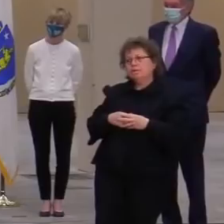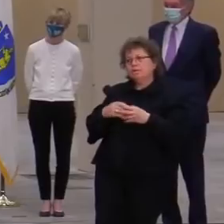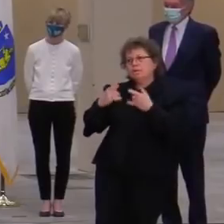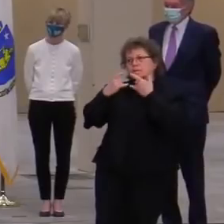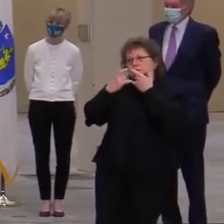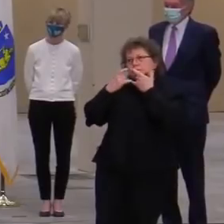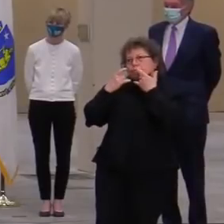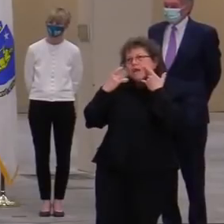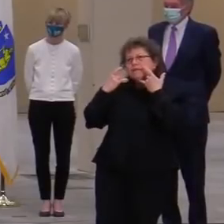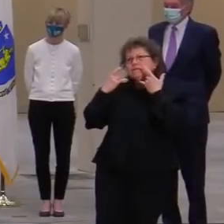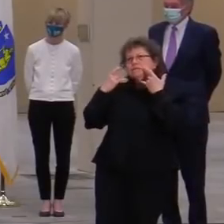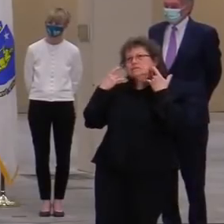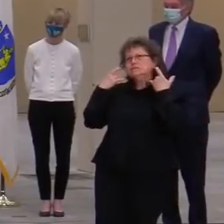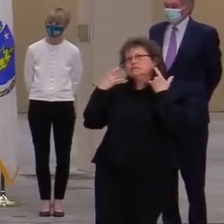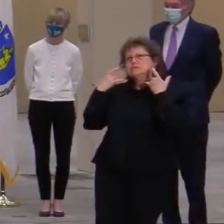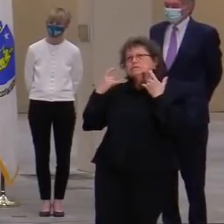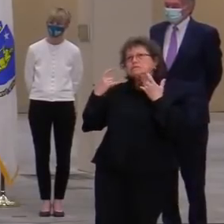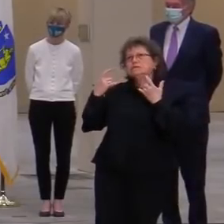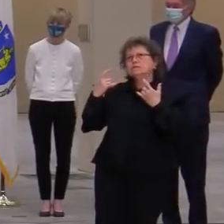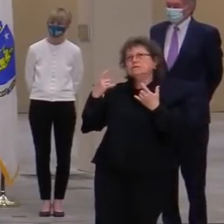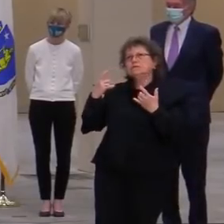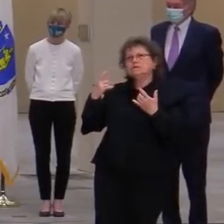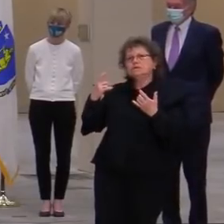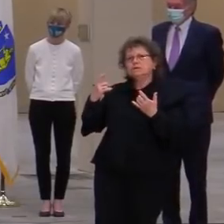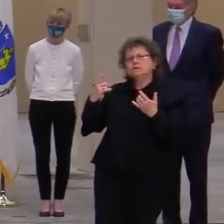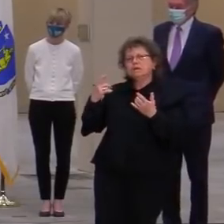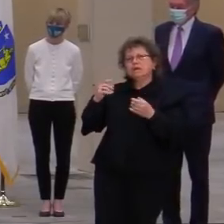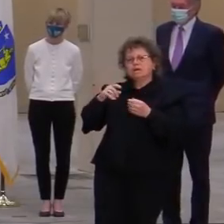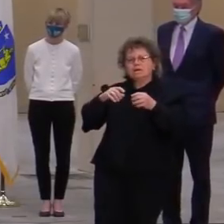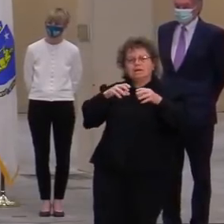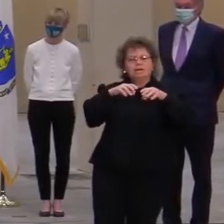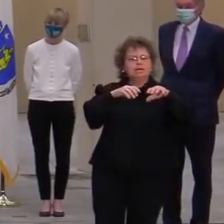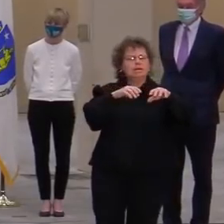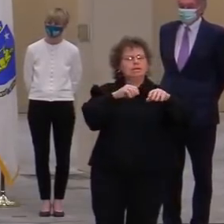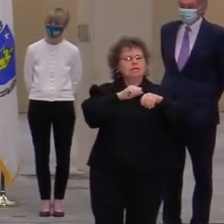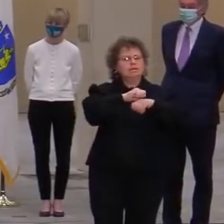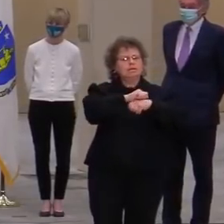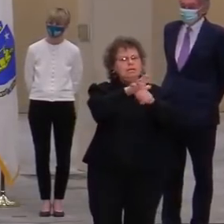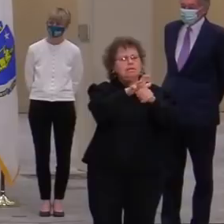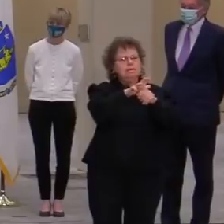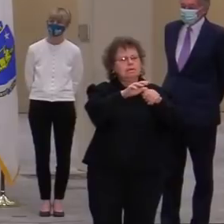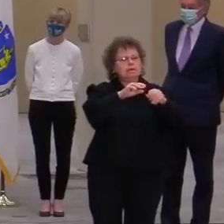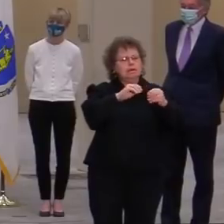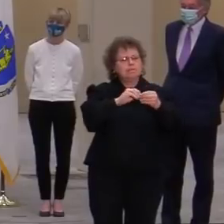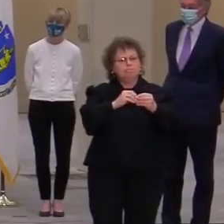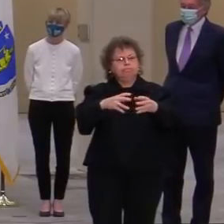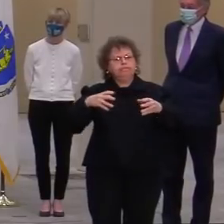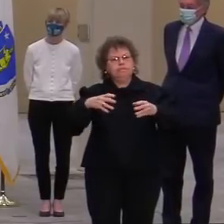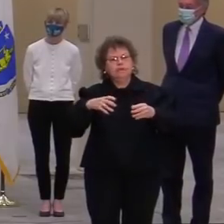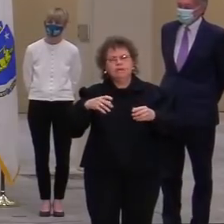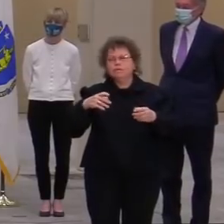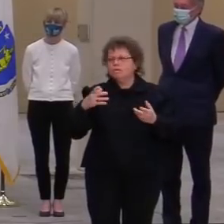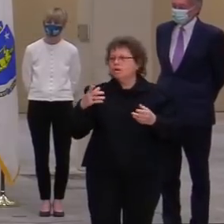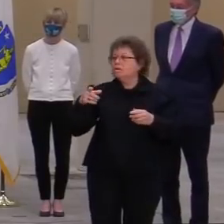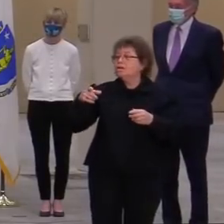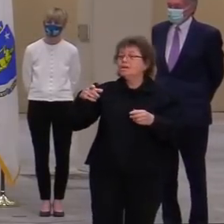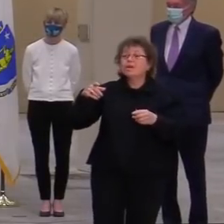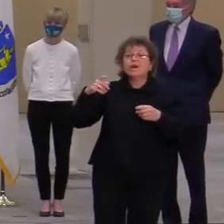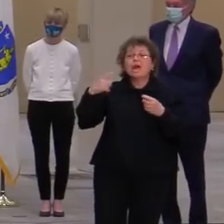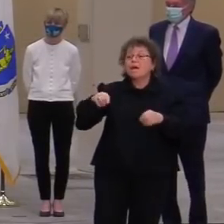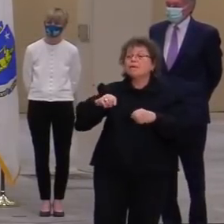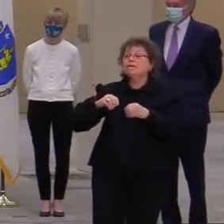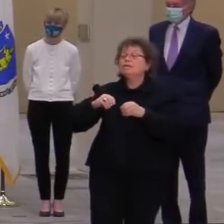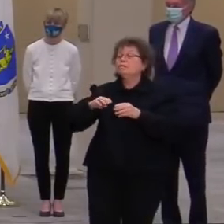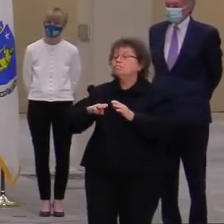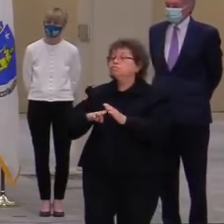Well, if you think about some of the ones that have been publicized, the big cluster down on the Cape was a church. The big cluster